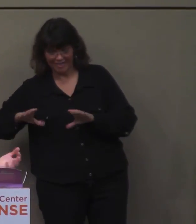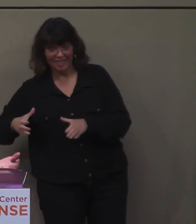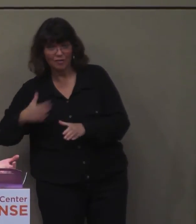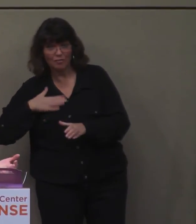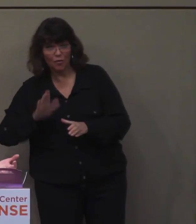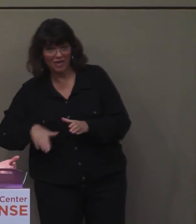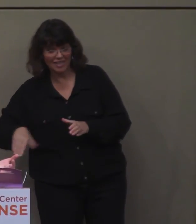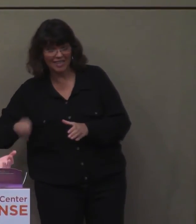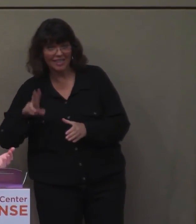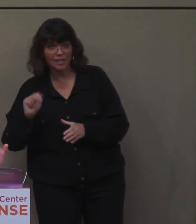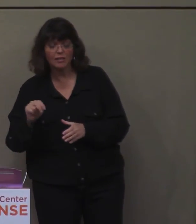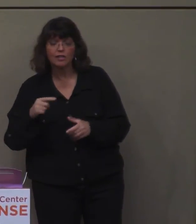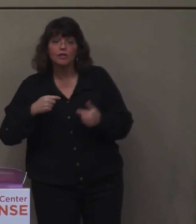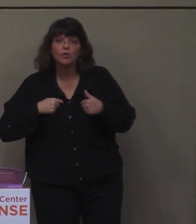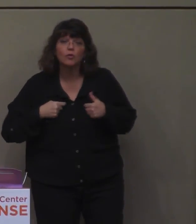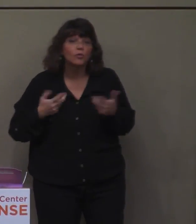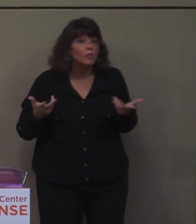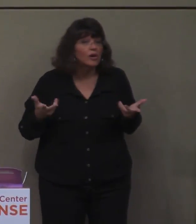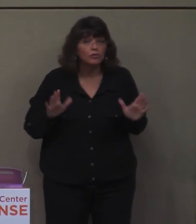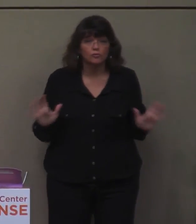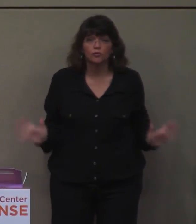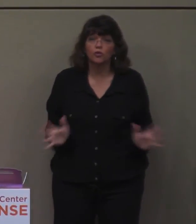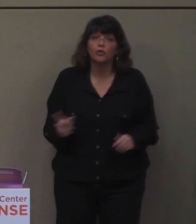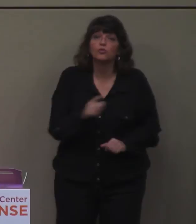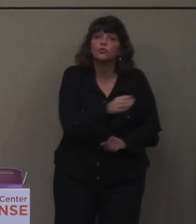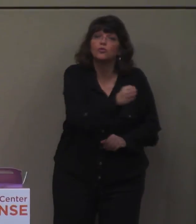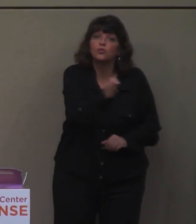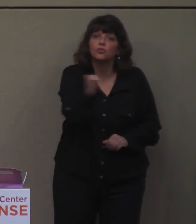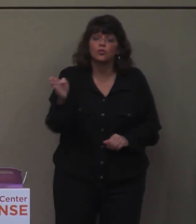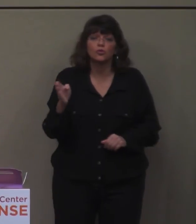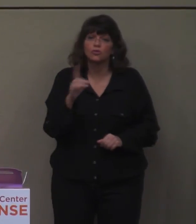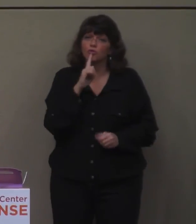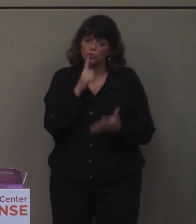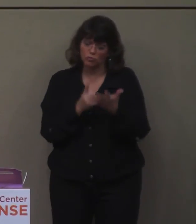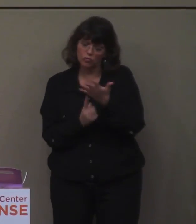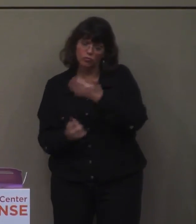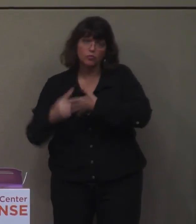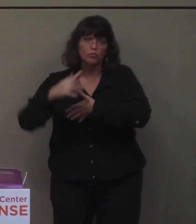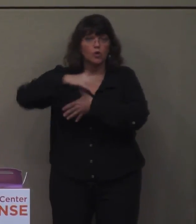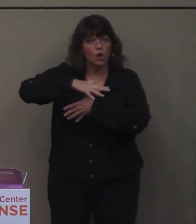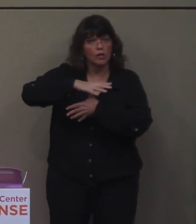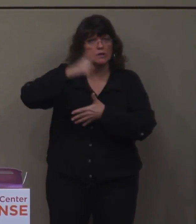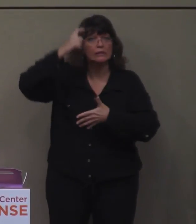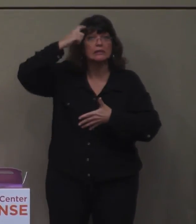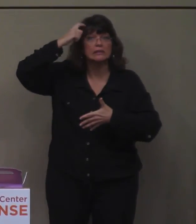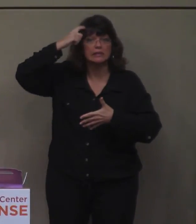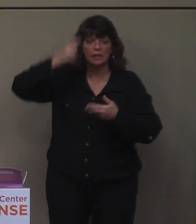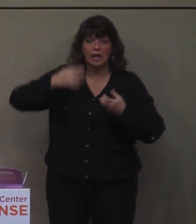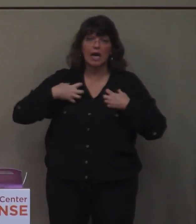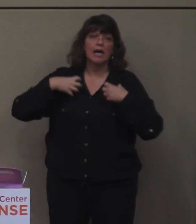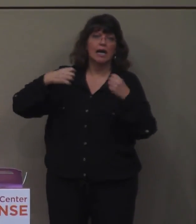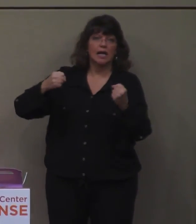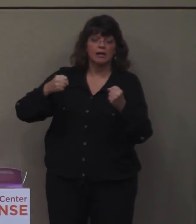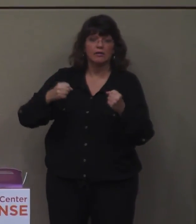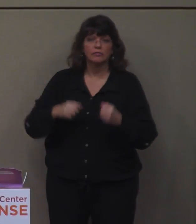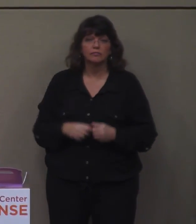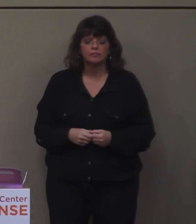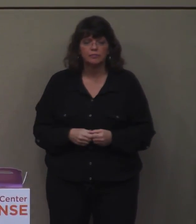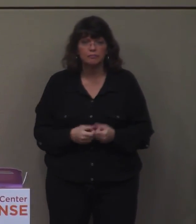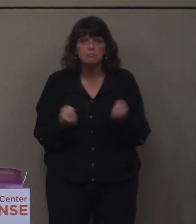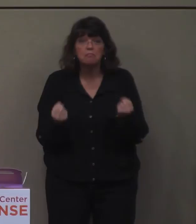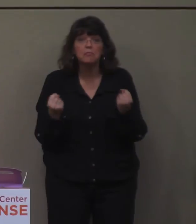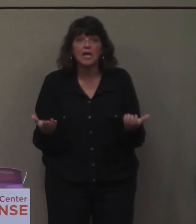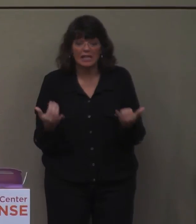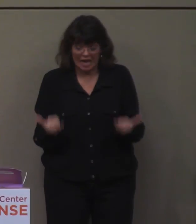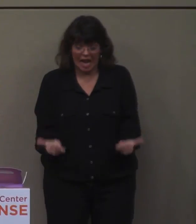and individuals, is to make that a priority. You know, for example, right now we're in seclusion at home, working from home, but I'm